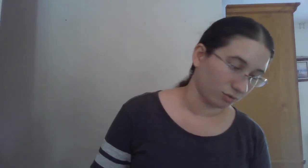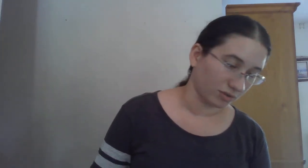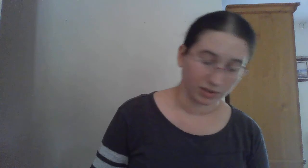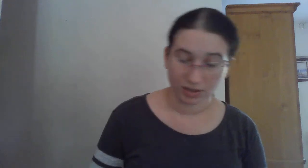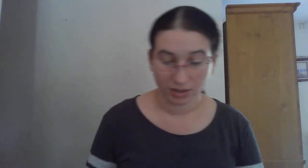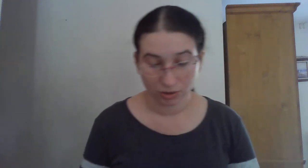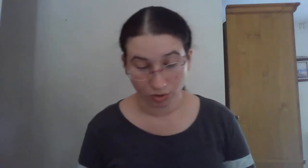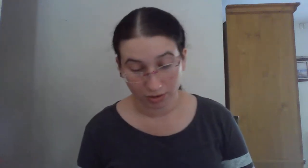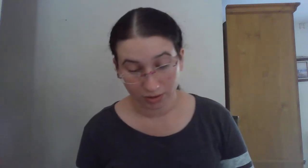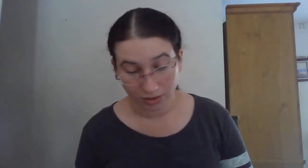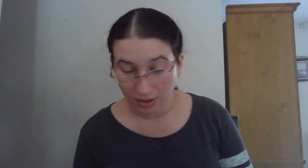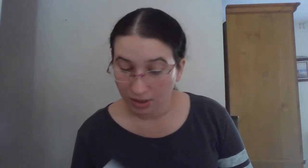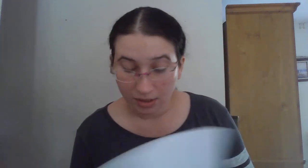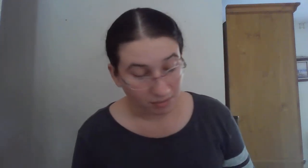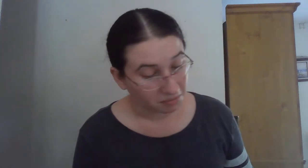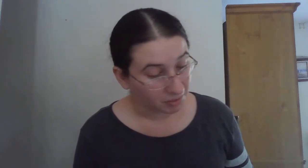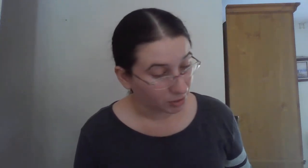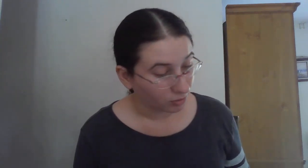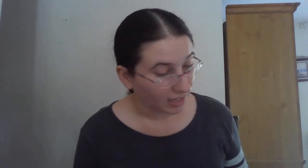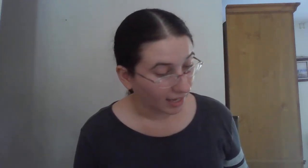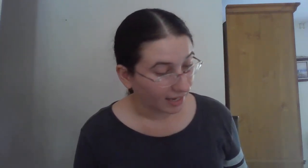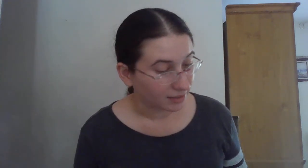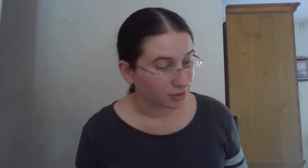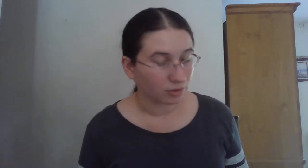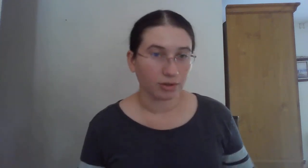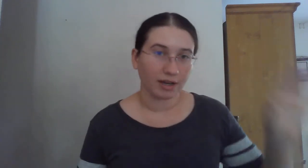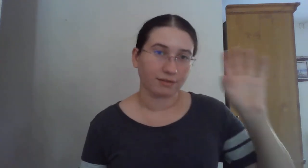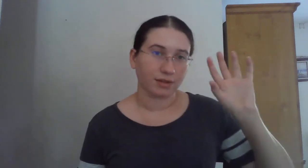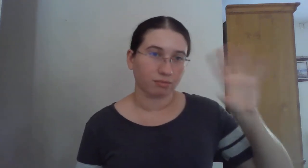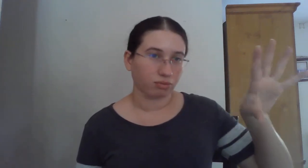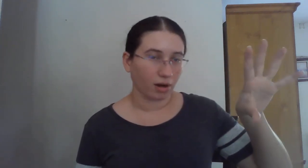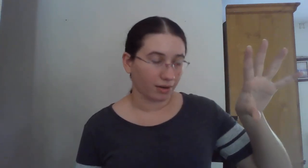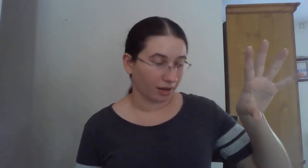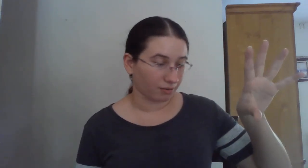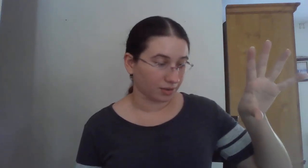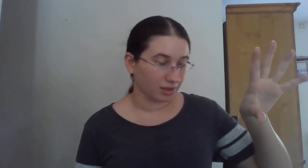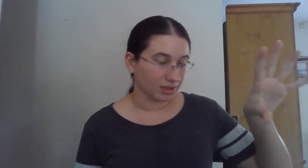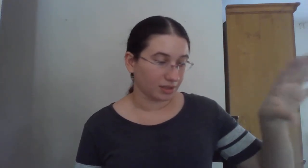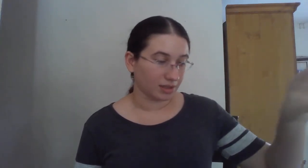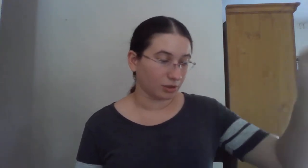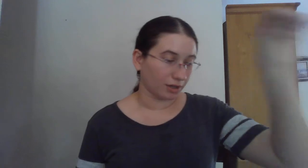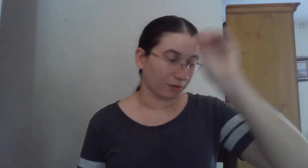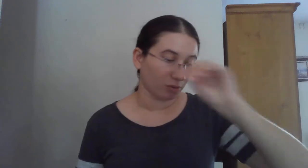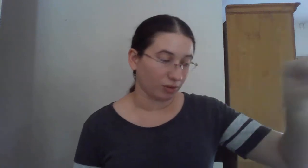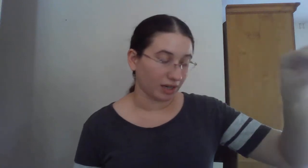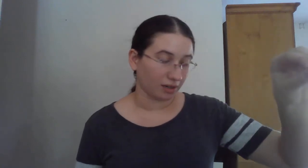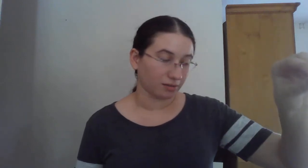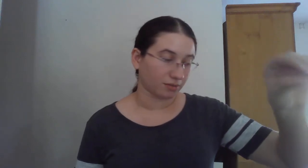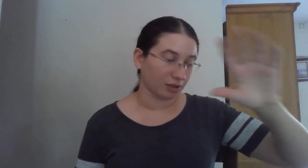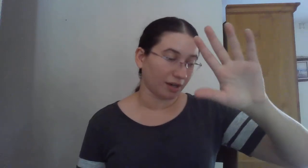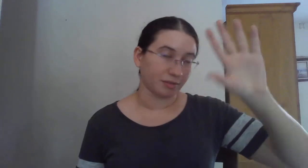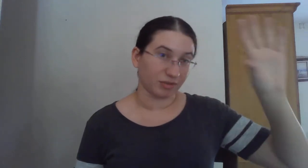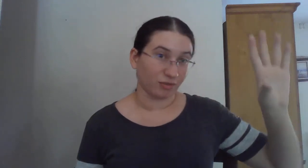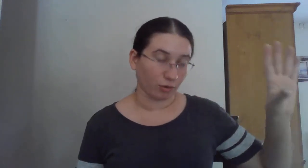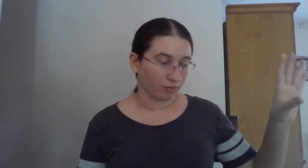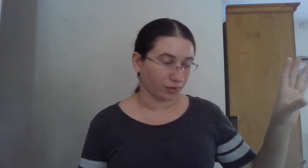one of the sentence structures. But maybe you can, you have the pronoun, and then you have the modal, right? You have it before the